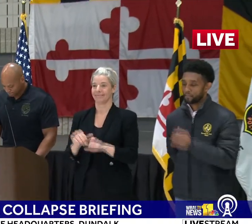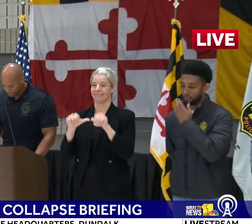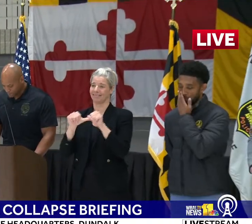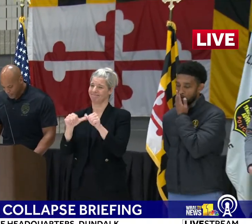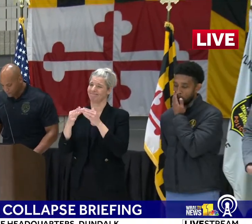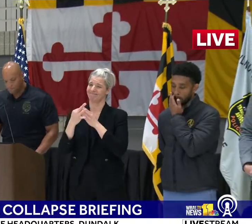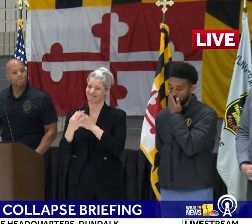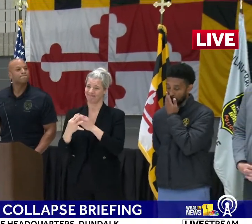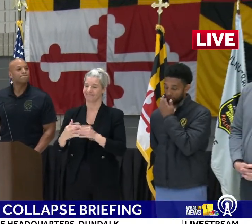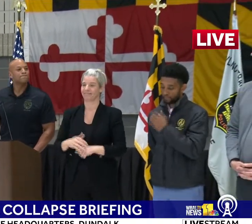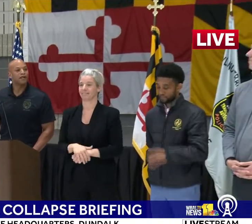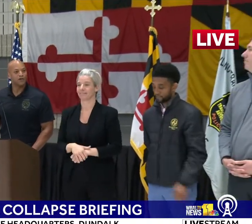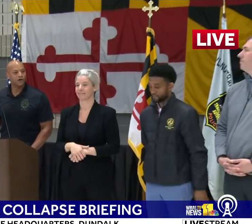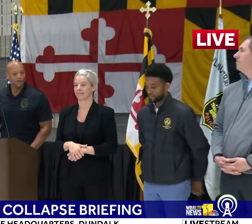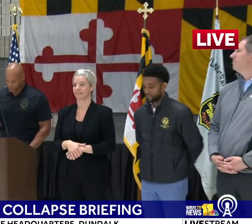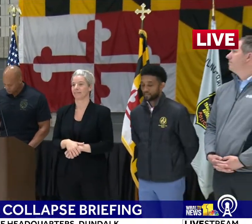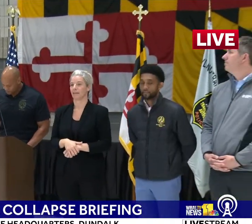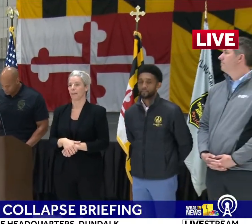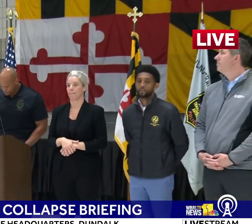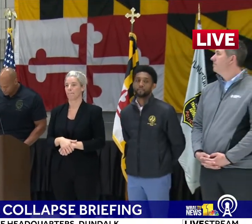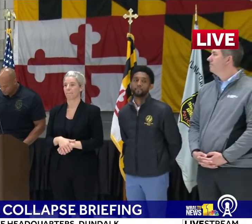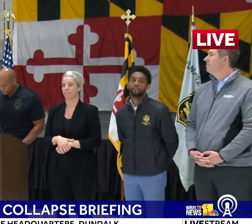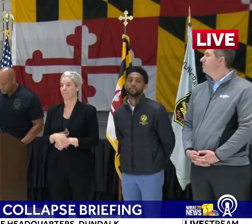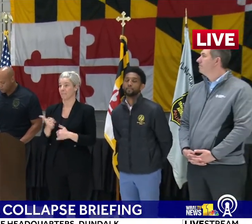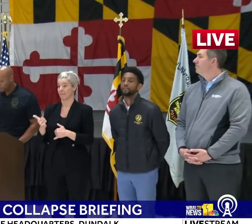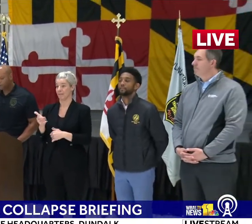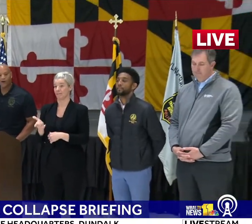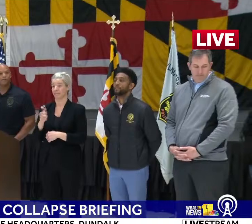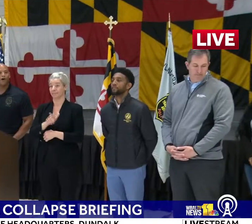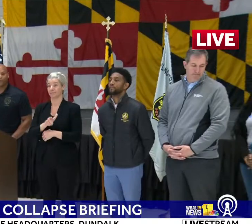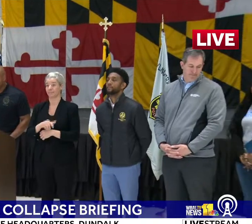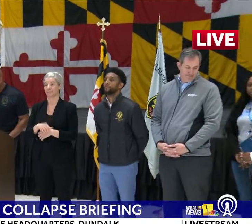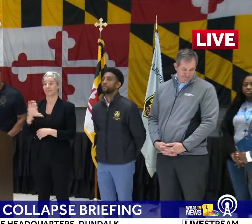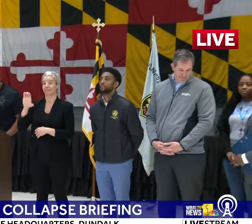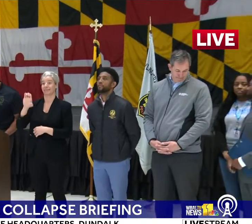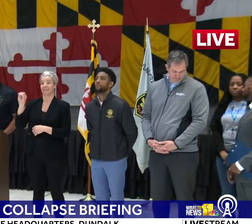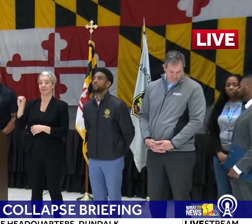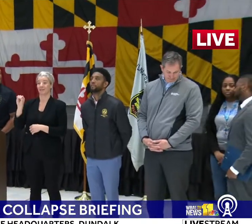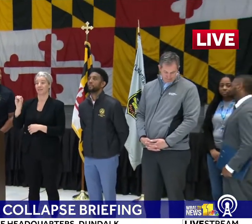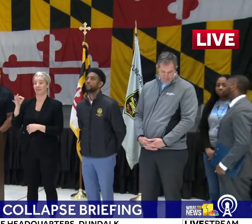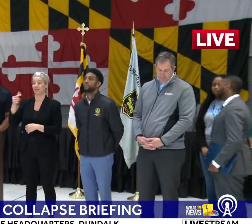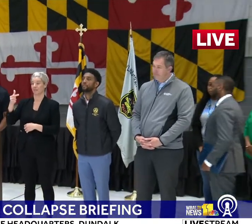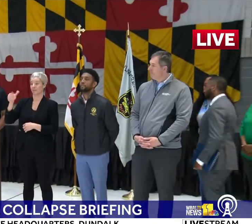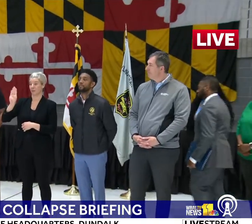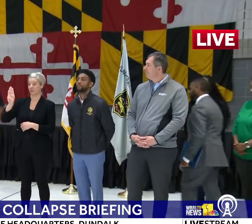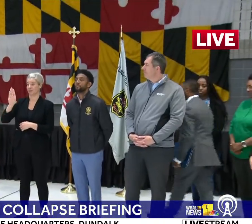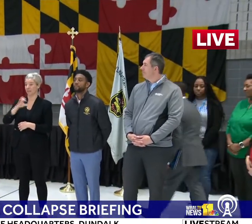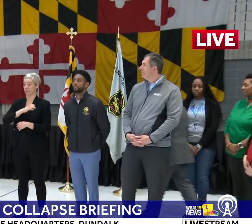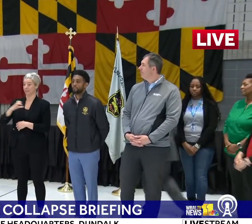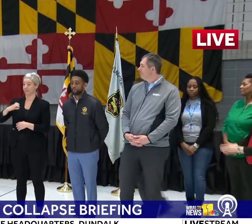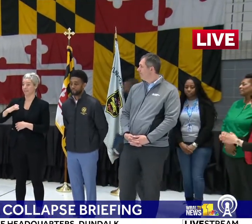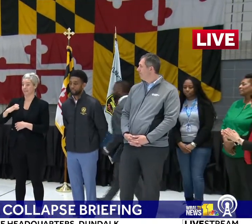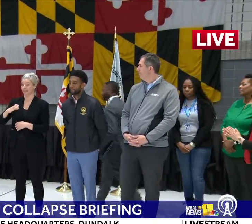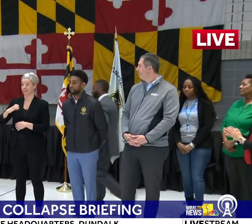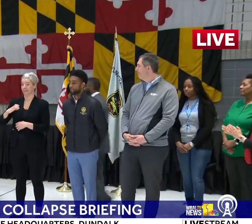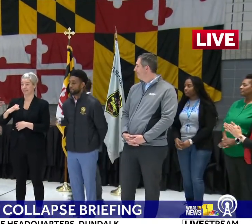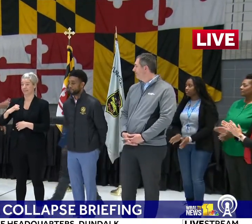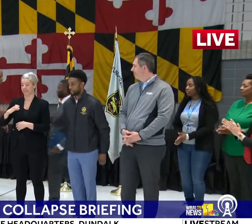lead. So now, I'll turn it over to the CEO of the Greater Baltimore Committee, Mark Anthony Thomas.